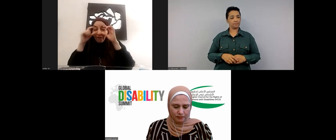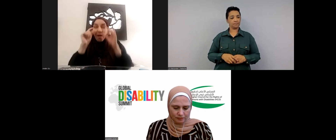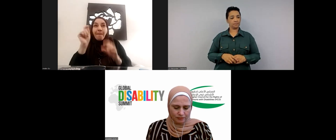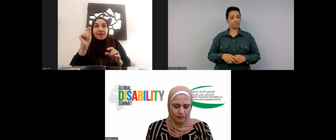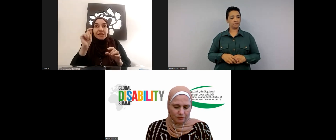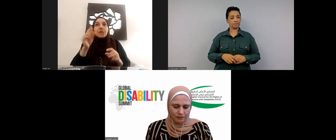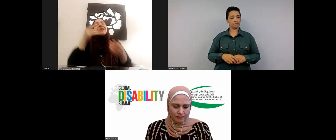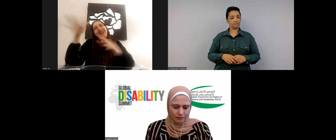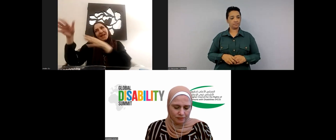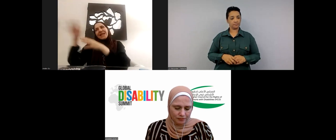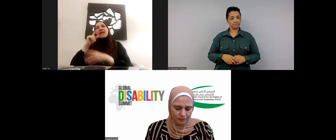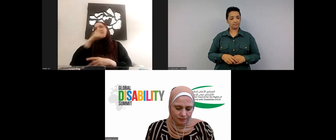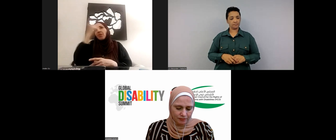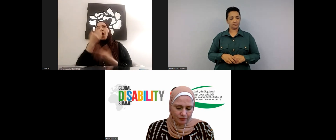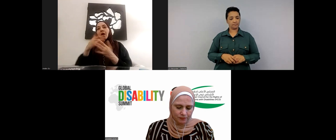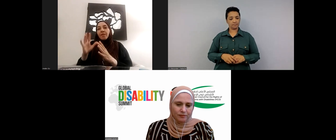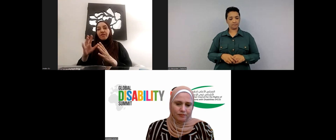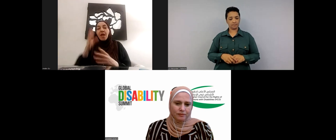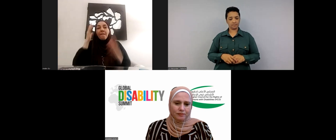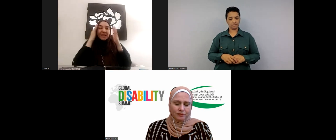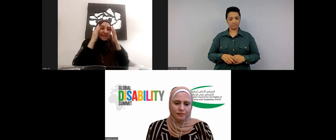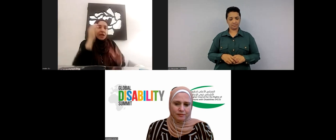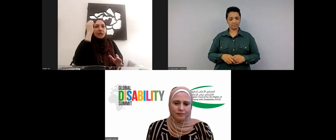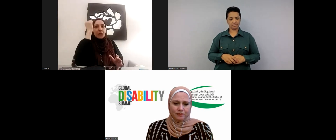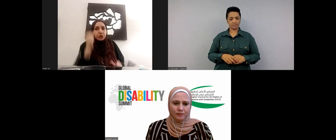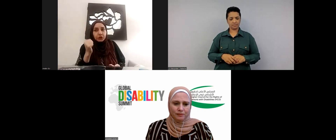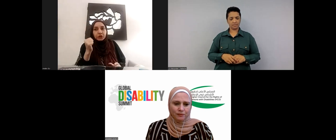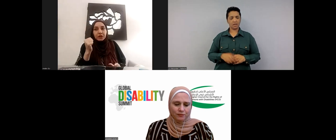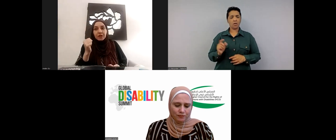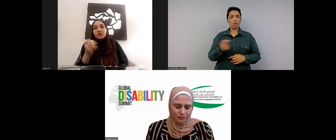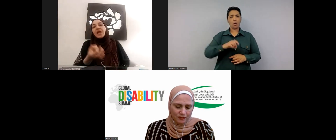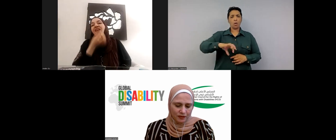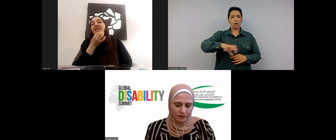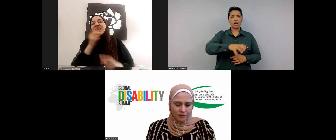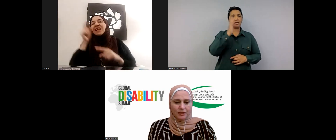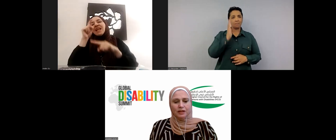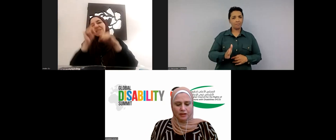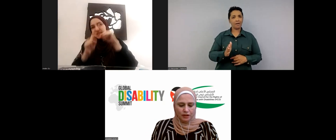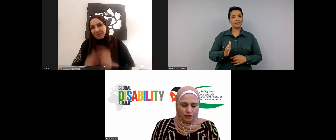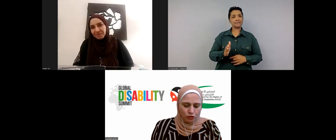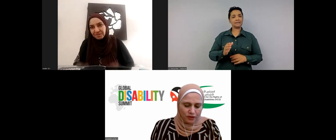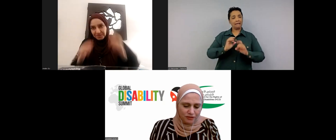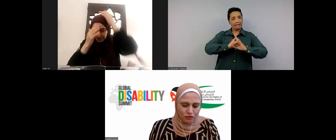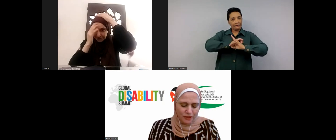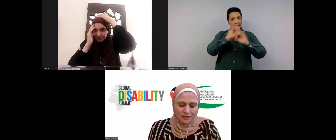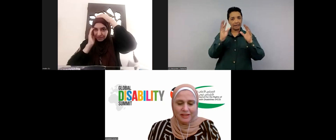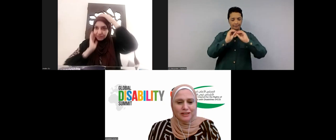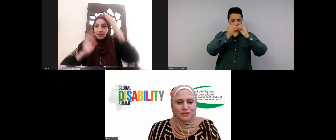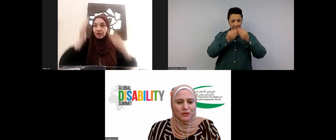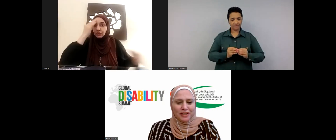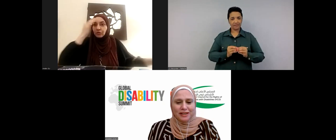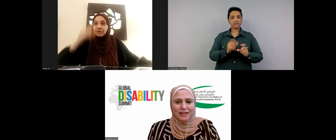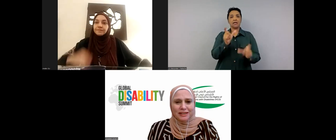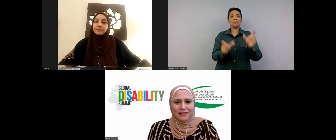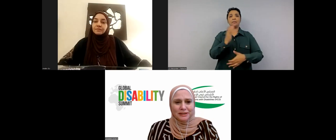take or should redefine and refine the definition of people with disabilities,